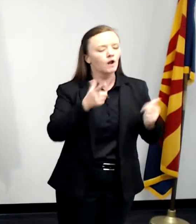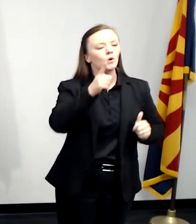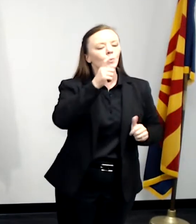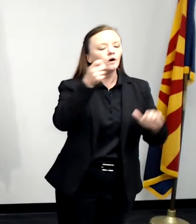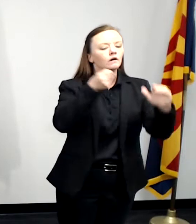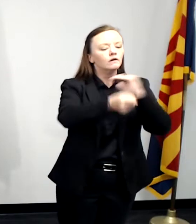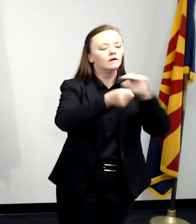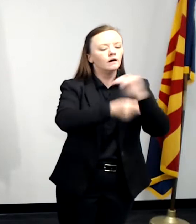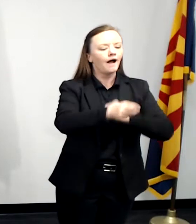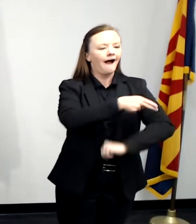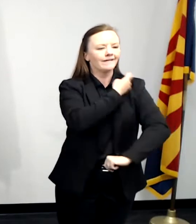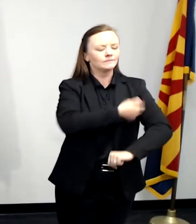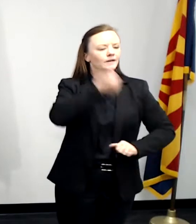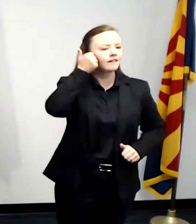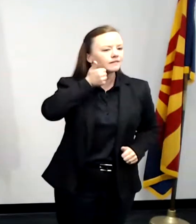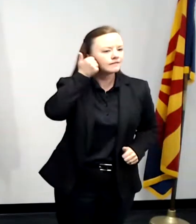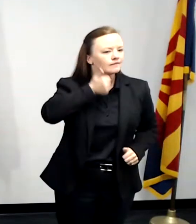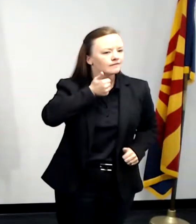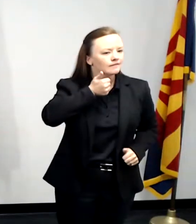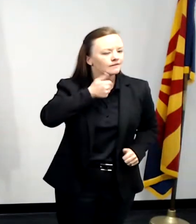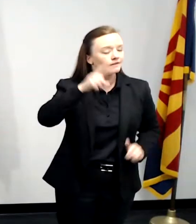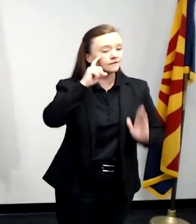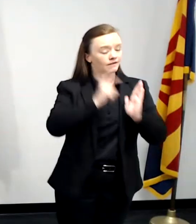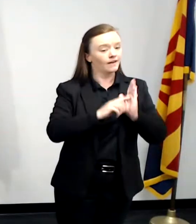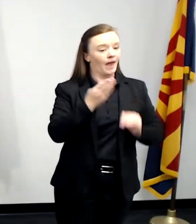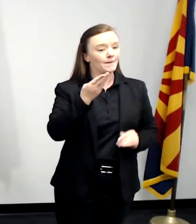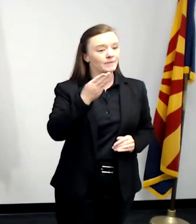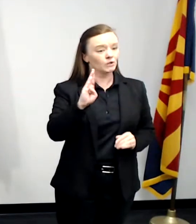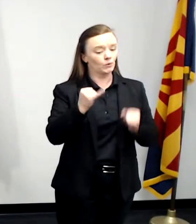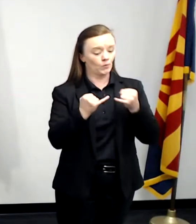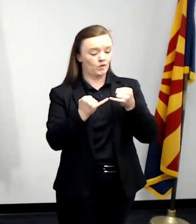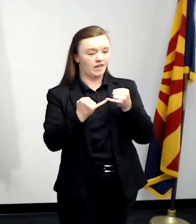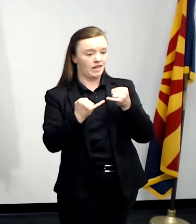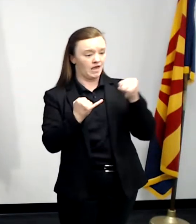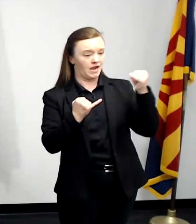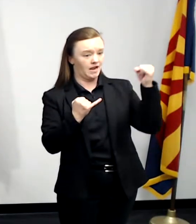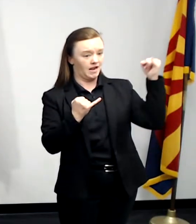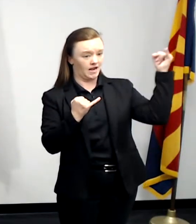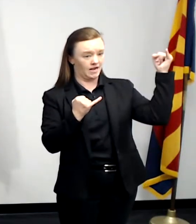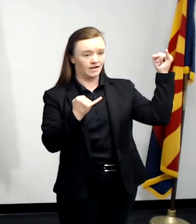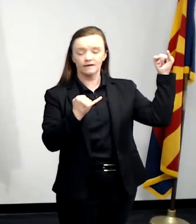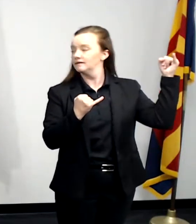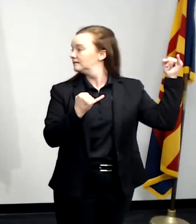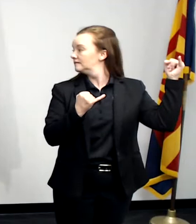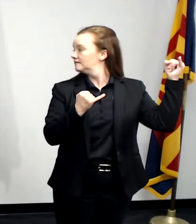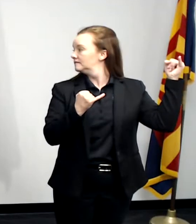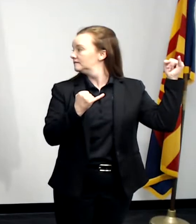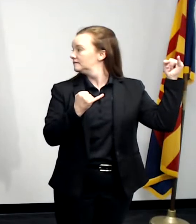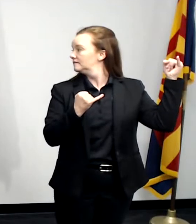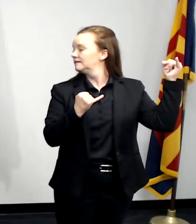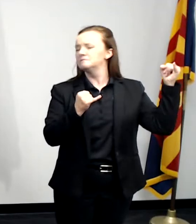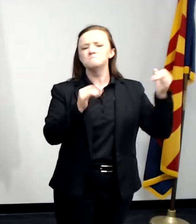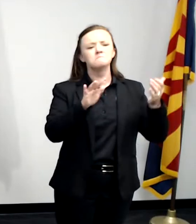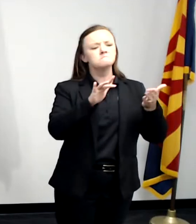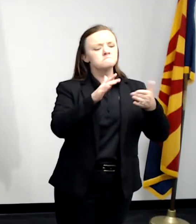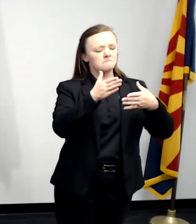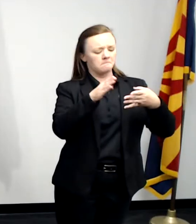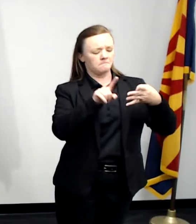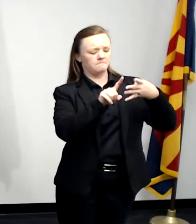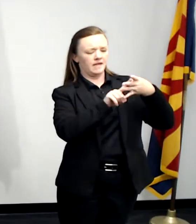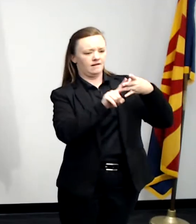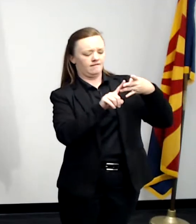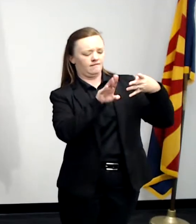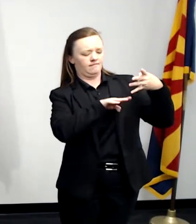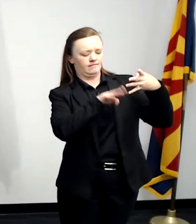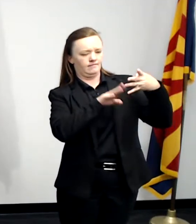basis, shows a blue line that has a slightly steeper slope in the middle to the end of